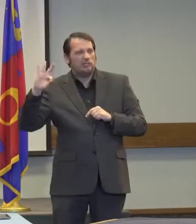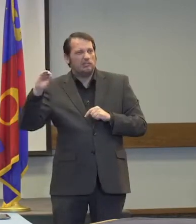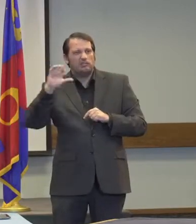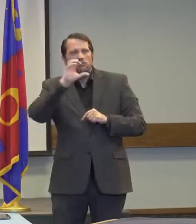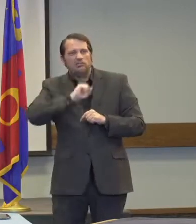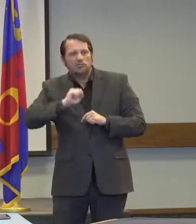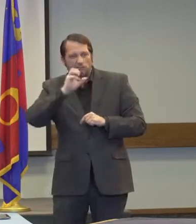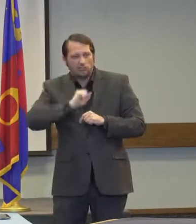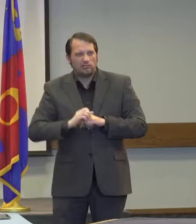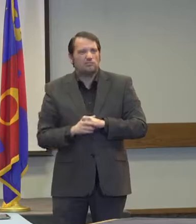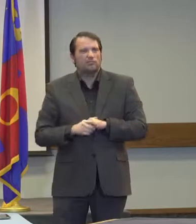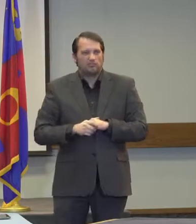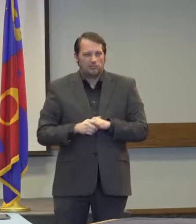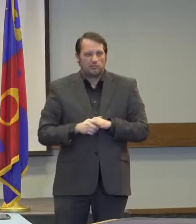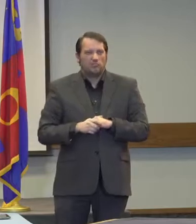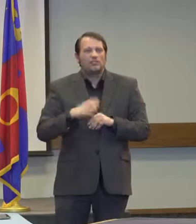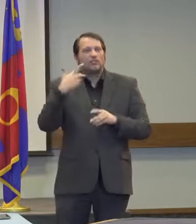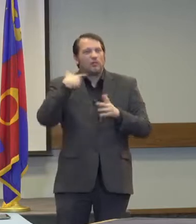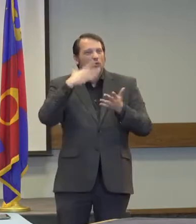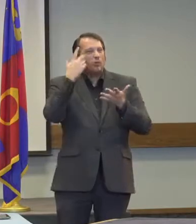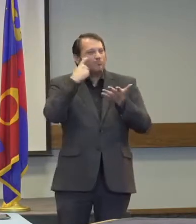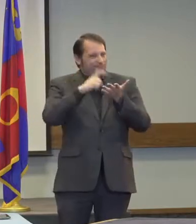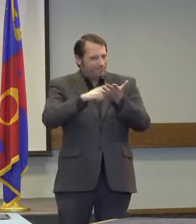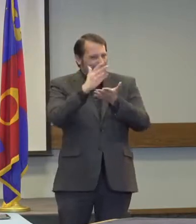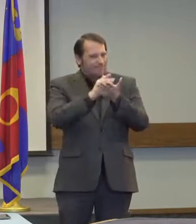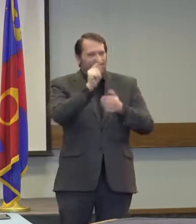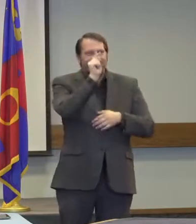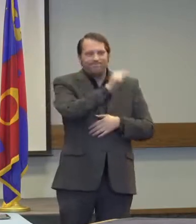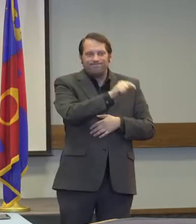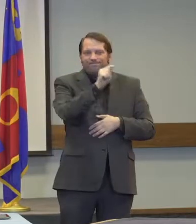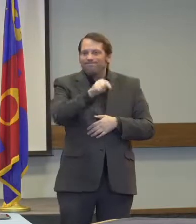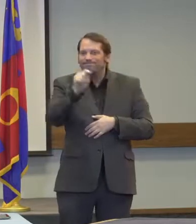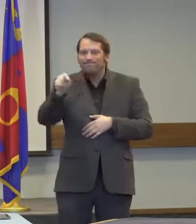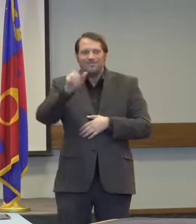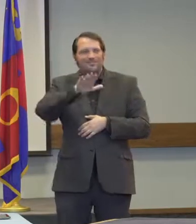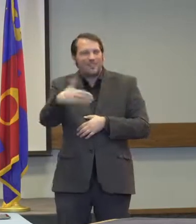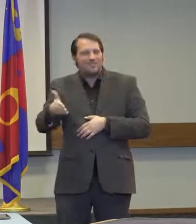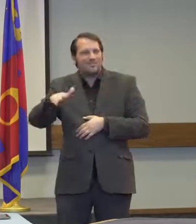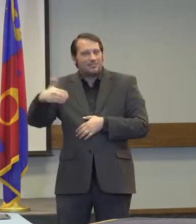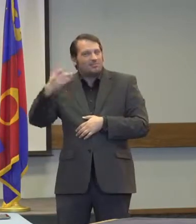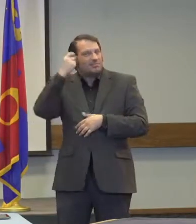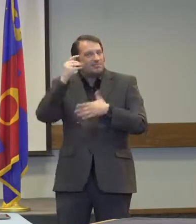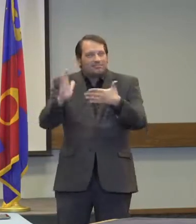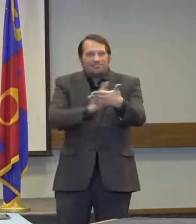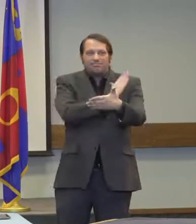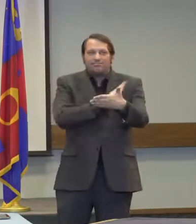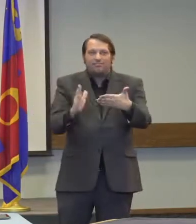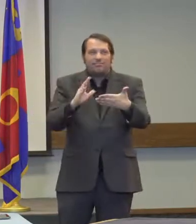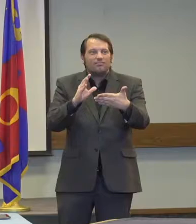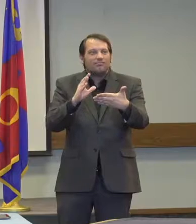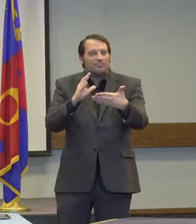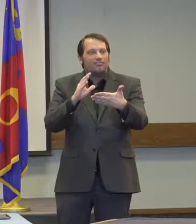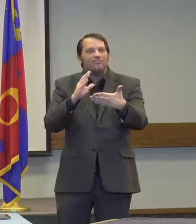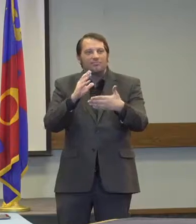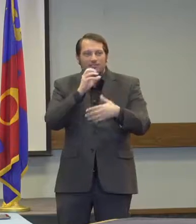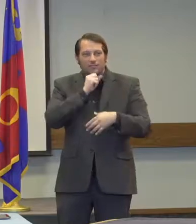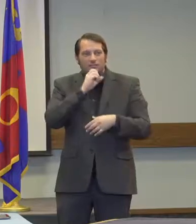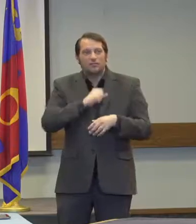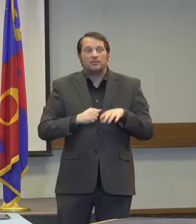seen fatalities, again, across the age spectrum, with 6 residents in Montgomery County and 36 residents across the